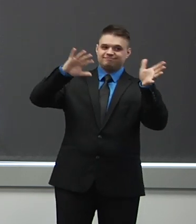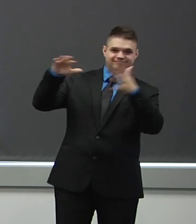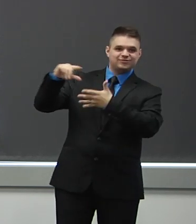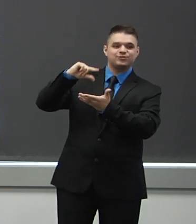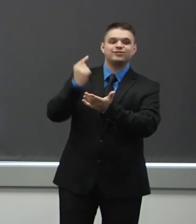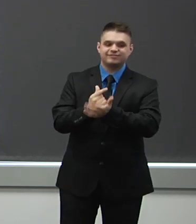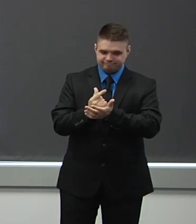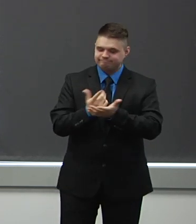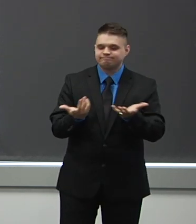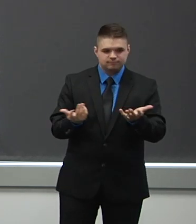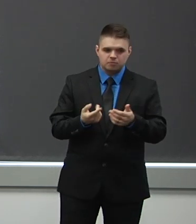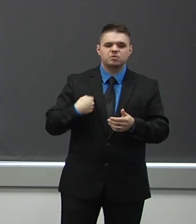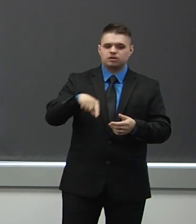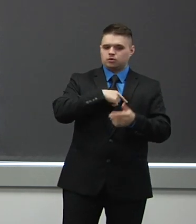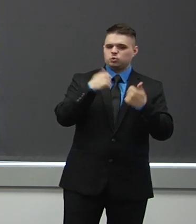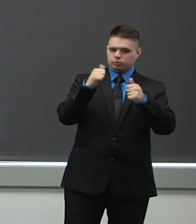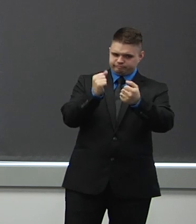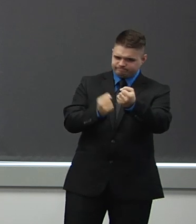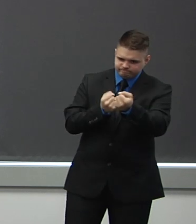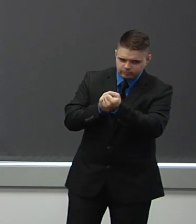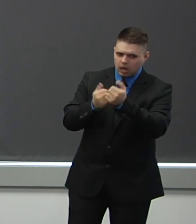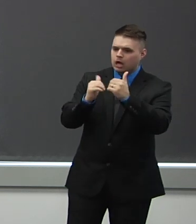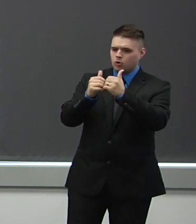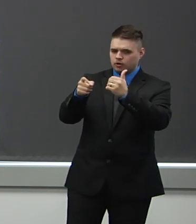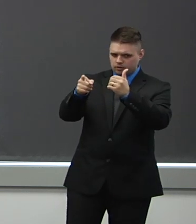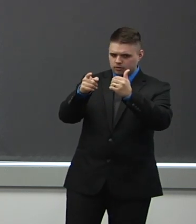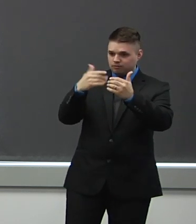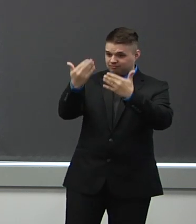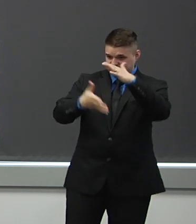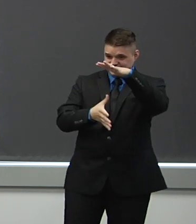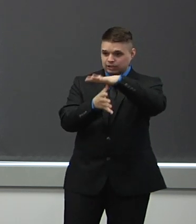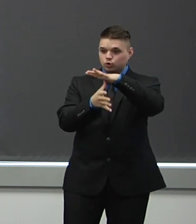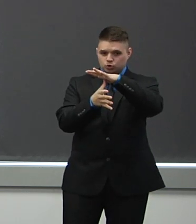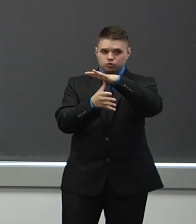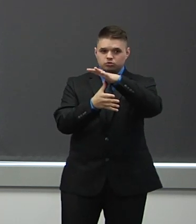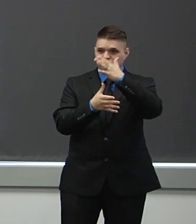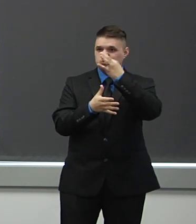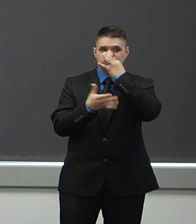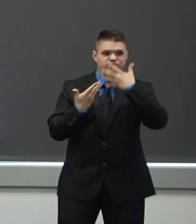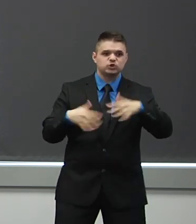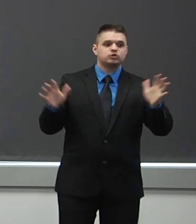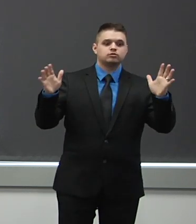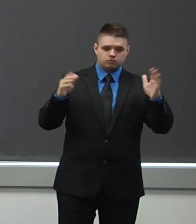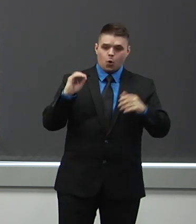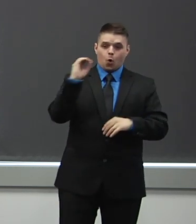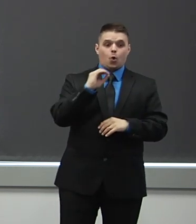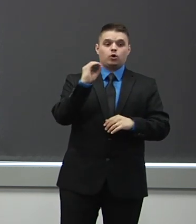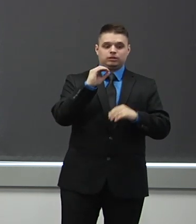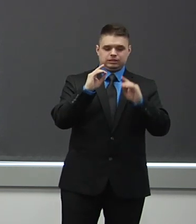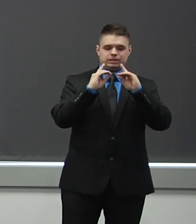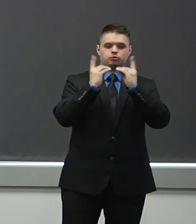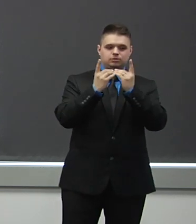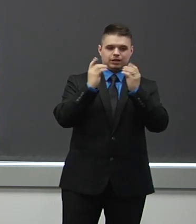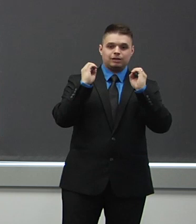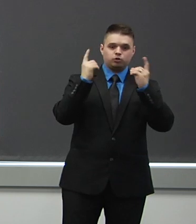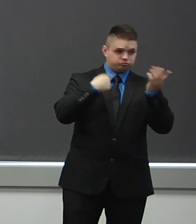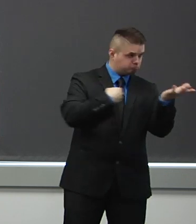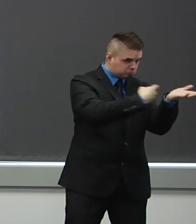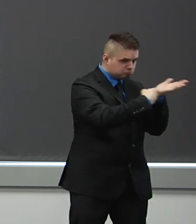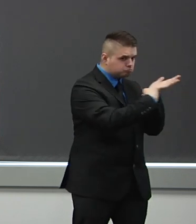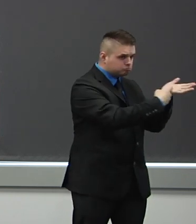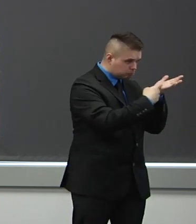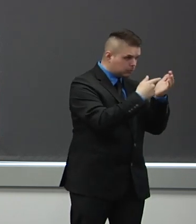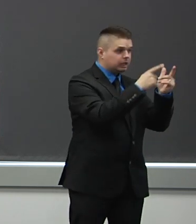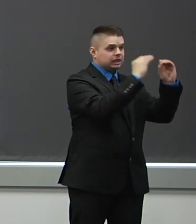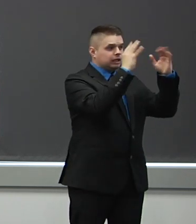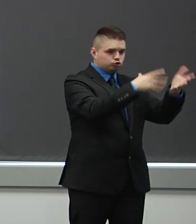the plan and how we will move forward. The Oregon Department of Education, in consultation with teachers and school